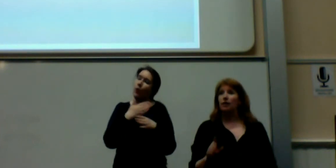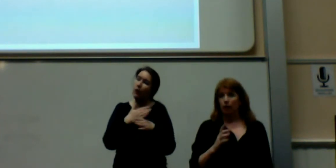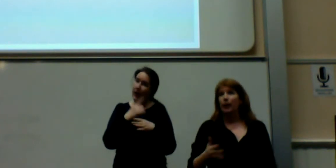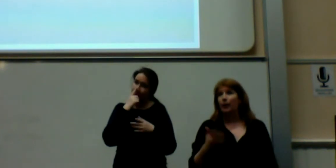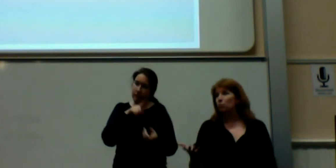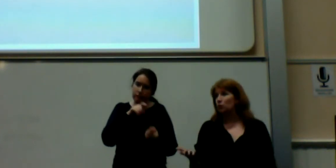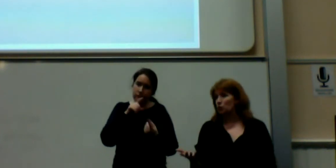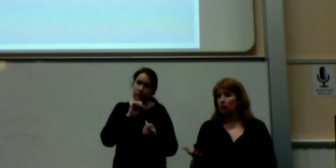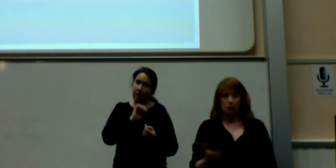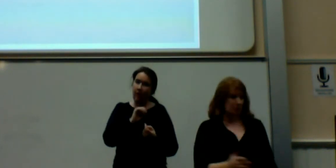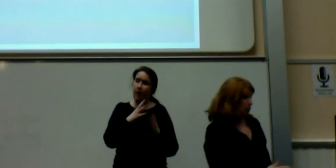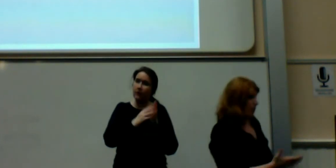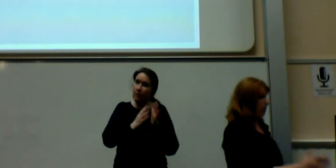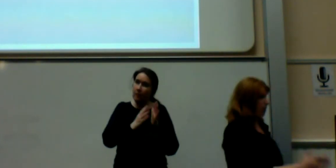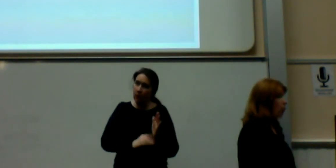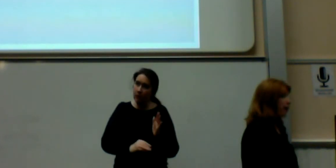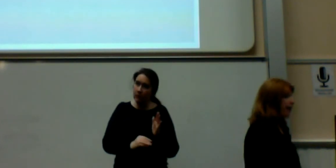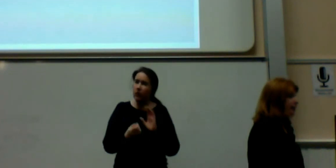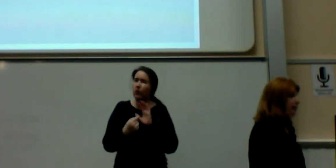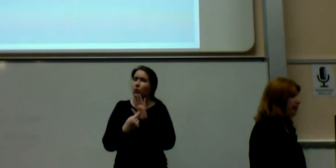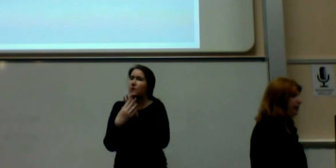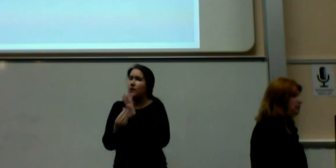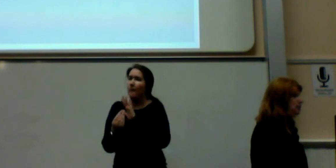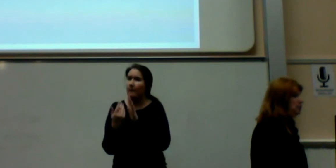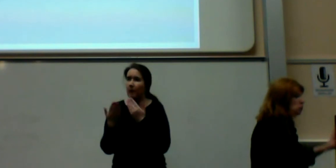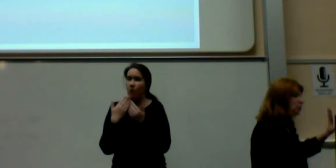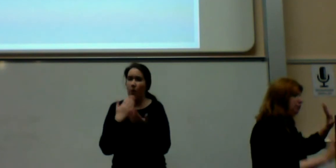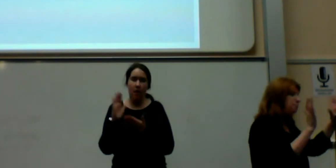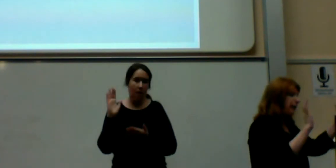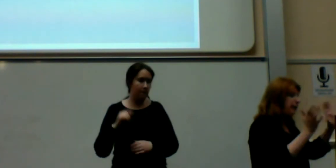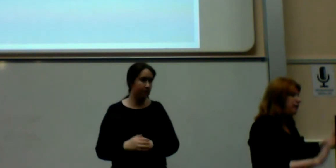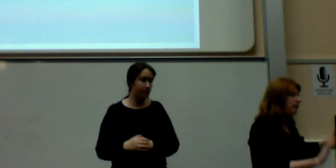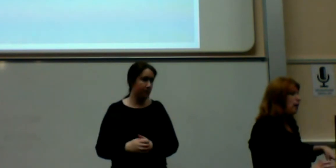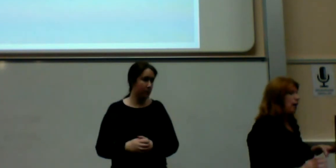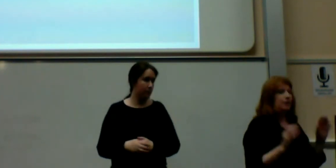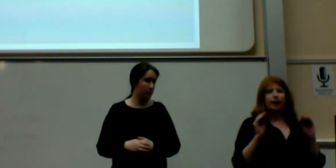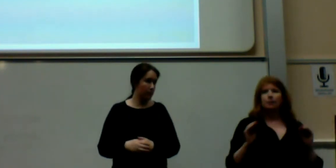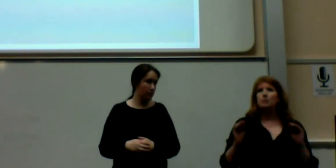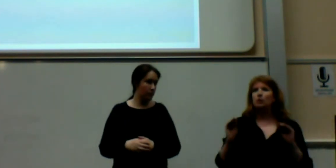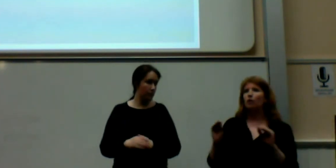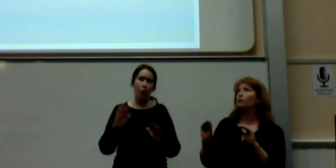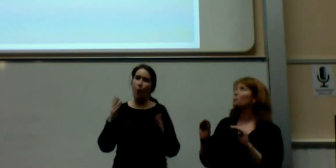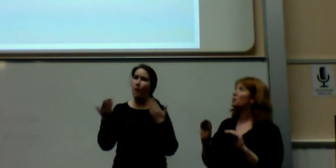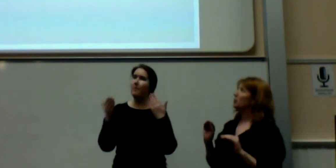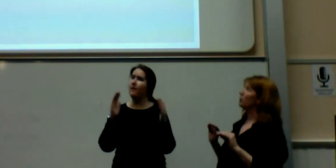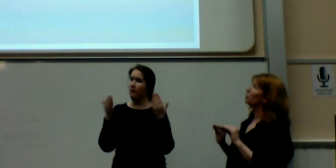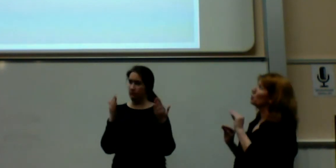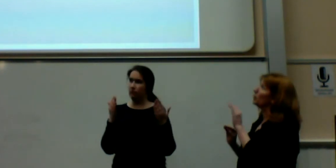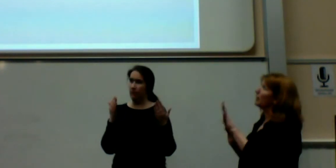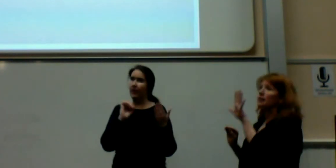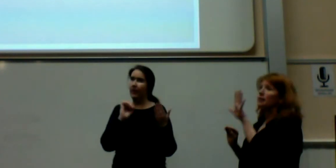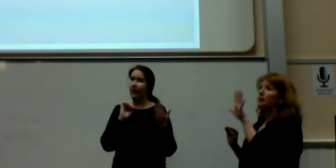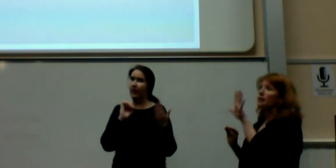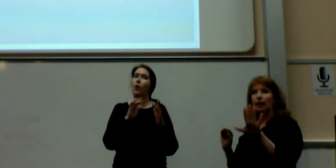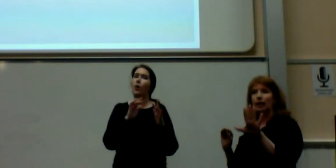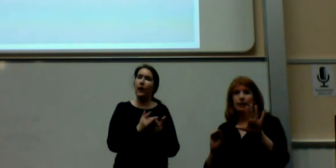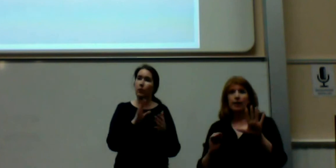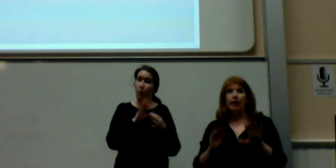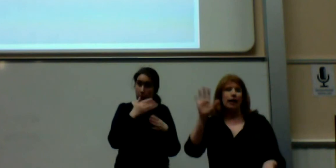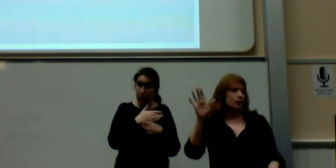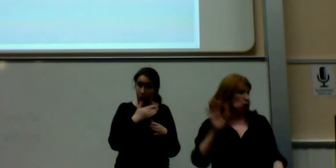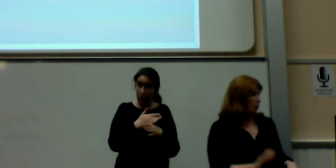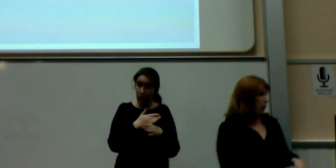as a comparable source. So let me go ahead and sort of compare the types of material between the